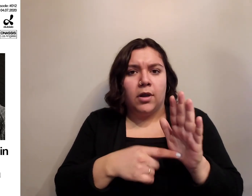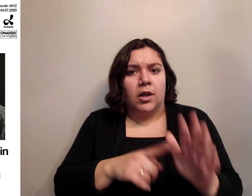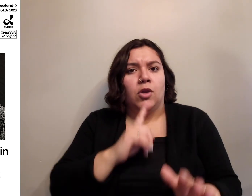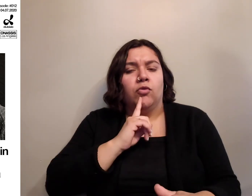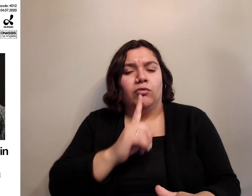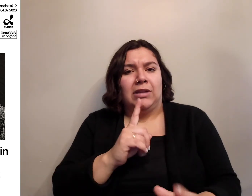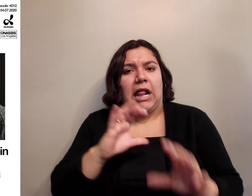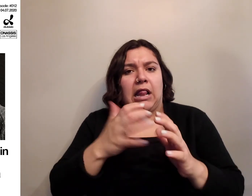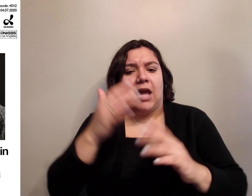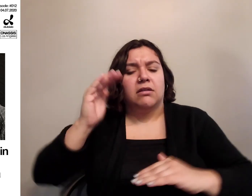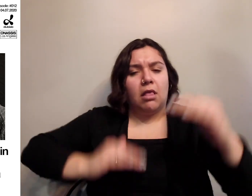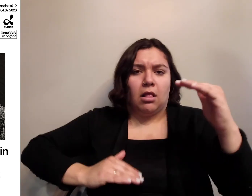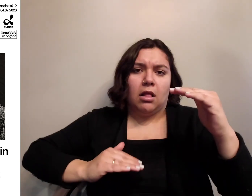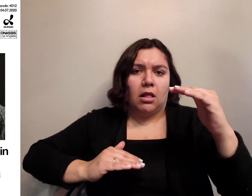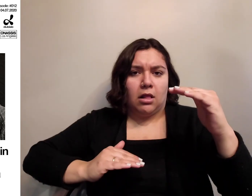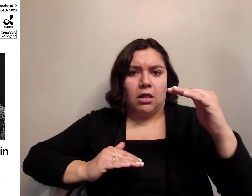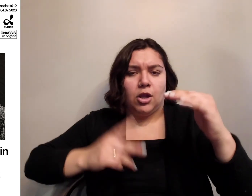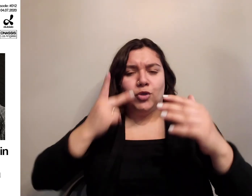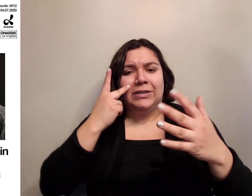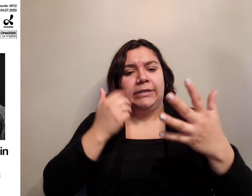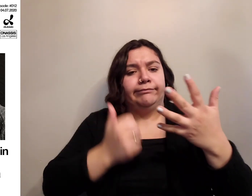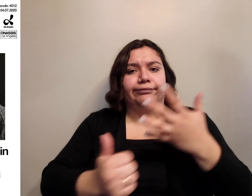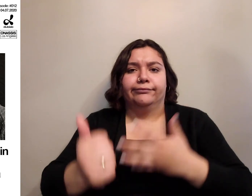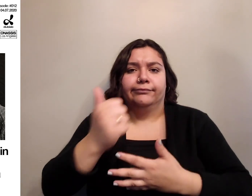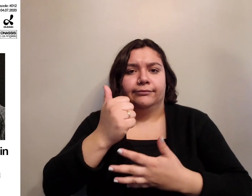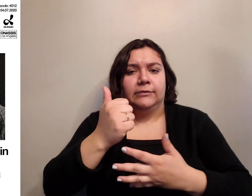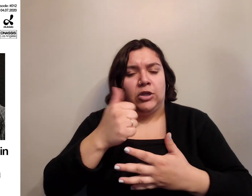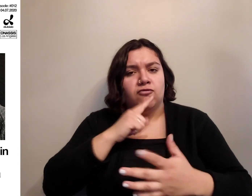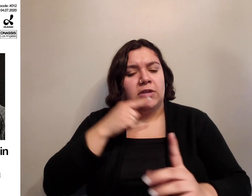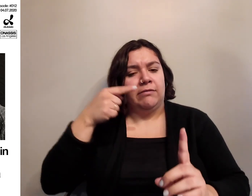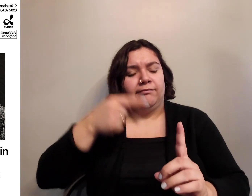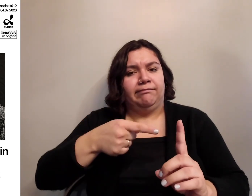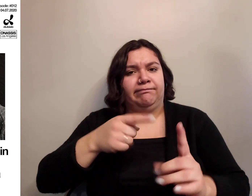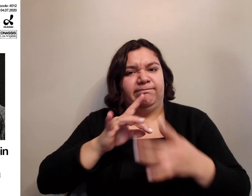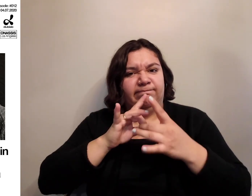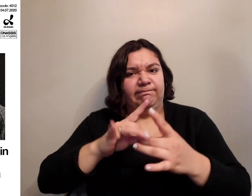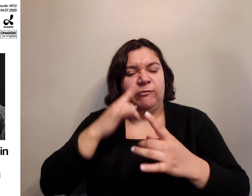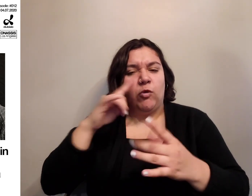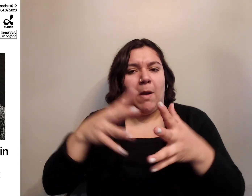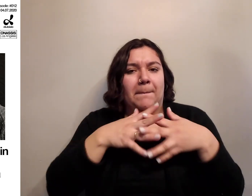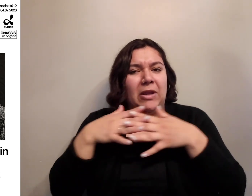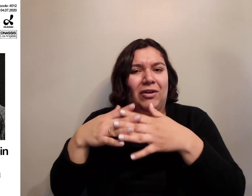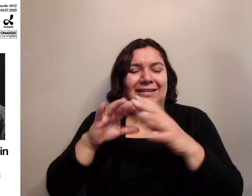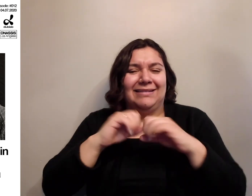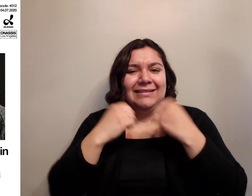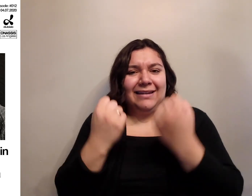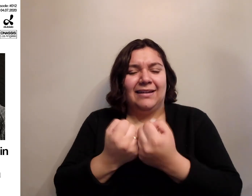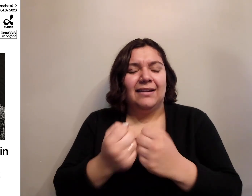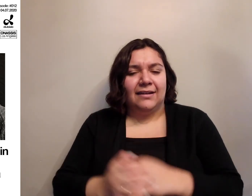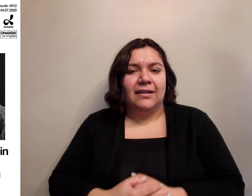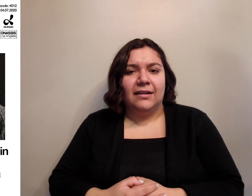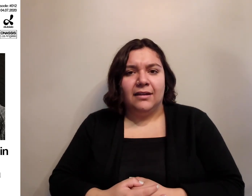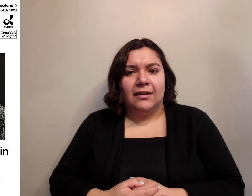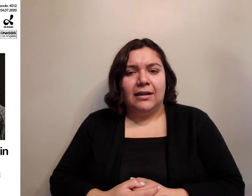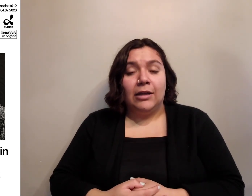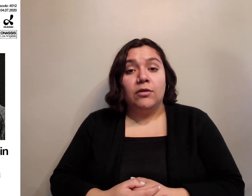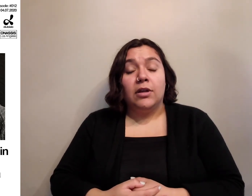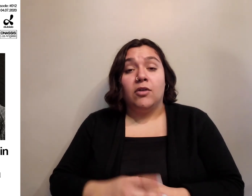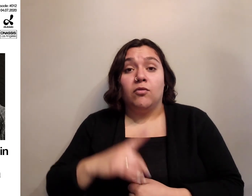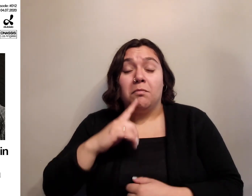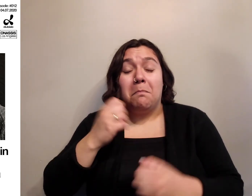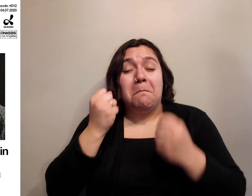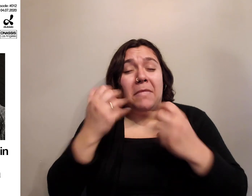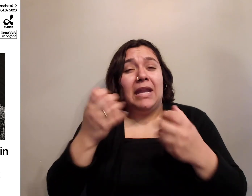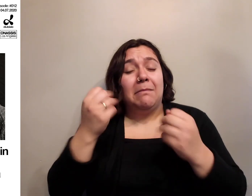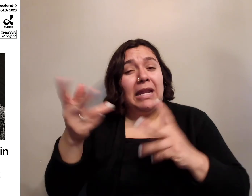class hierarchy that is at the heart of American society. And it's going to cost thousands of people